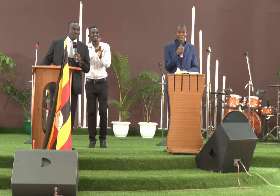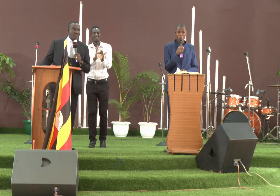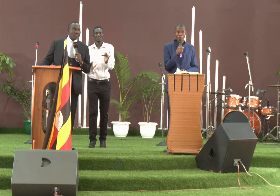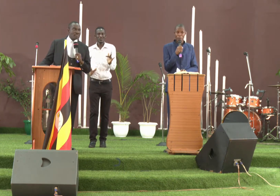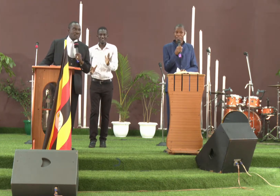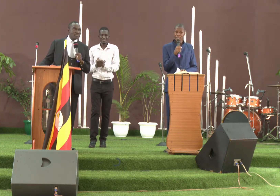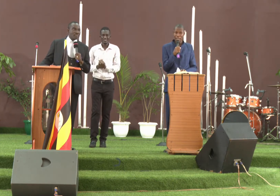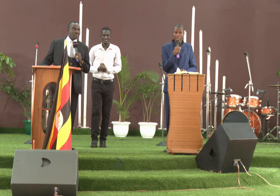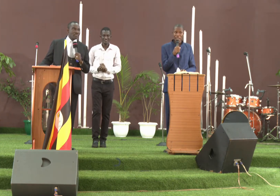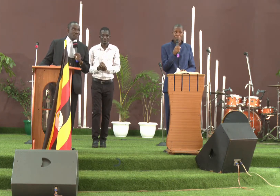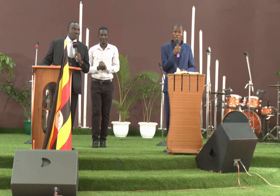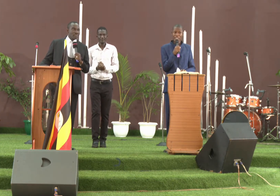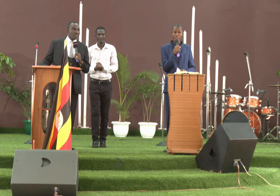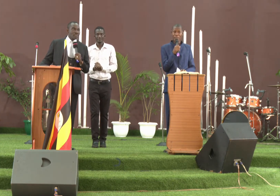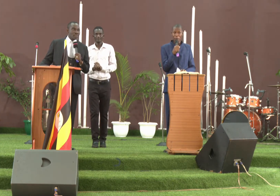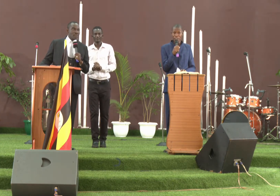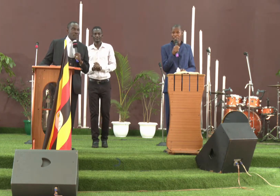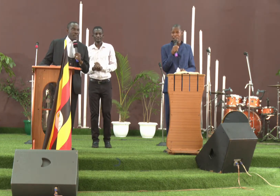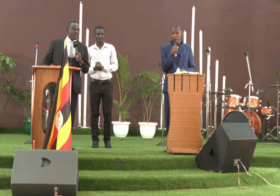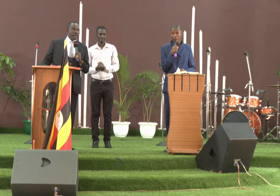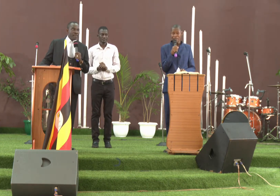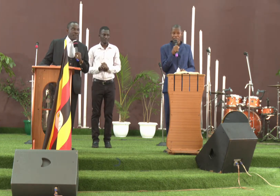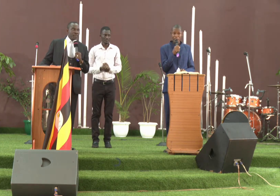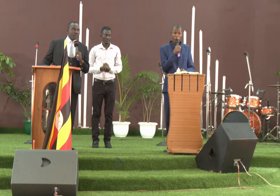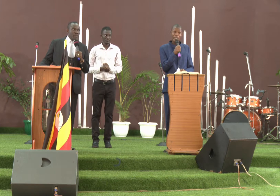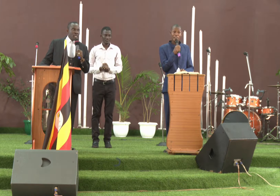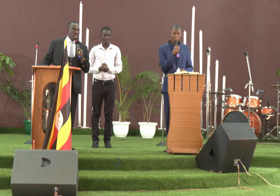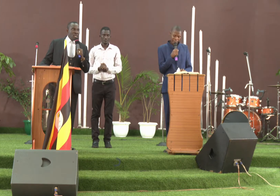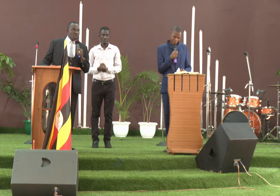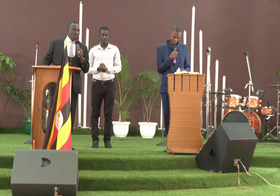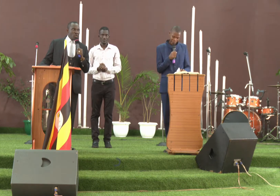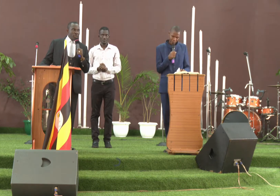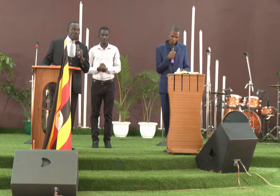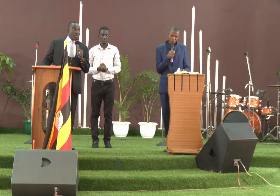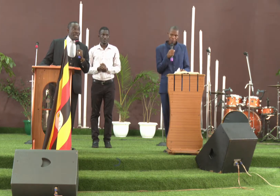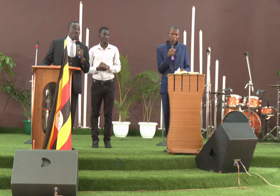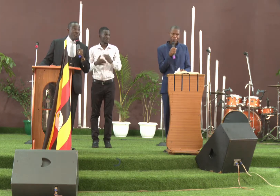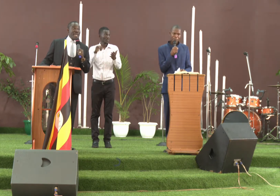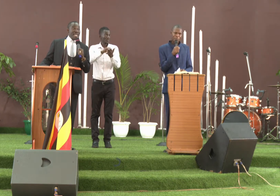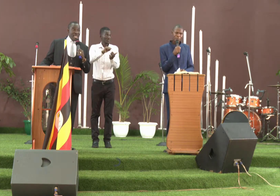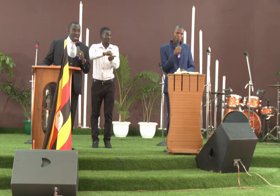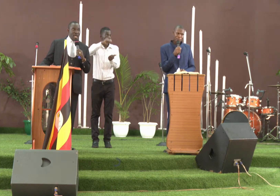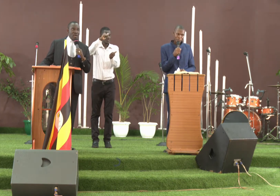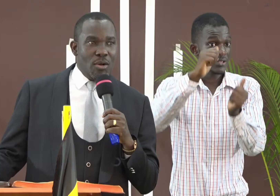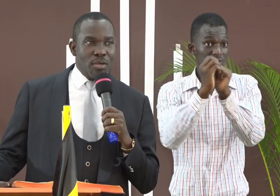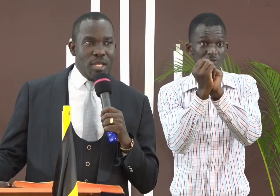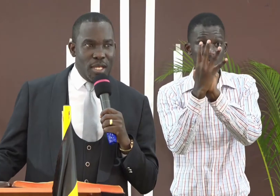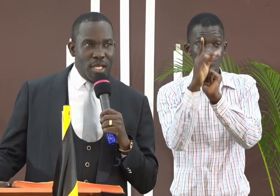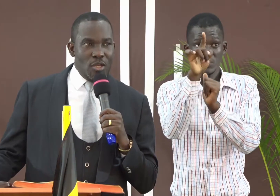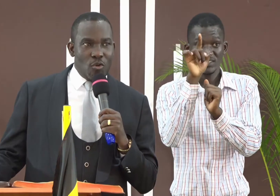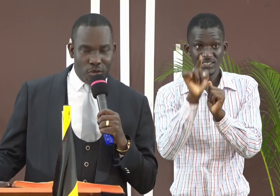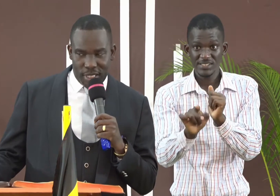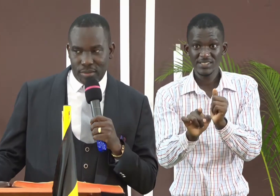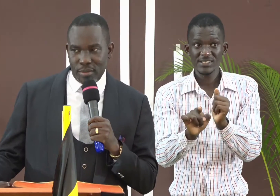heard the loud voice say, blessed are those that die in Christ Jesus. Oyo kubikulwa beera 14